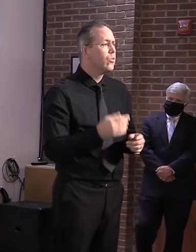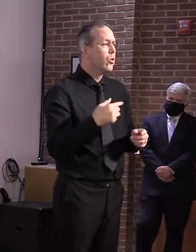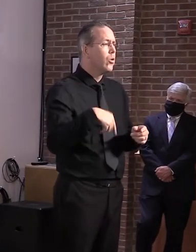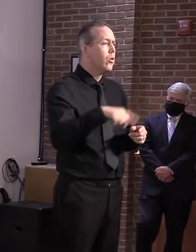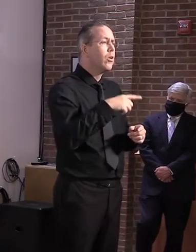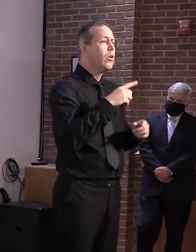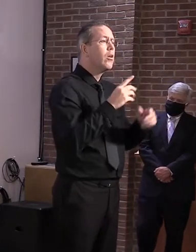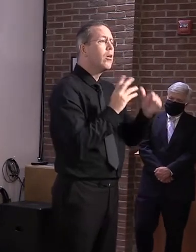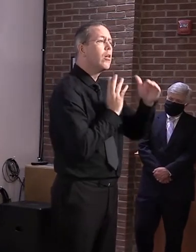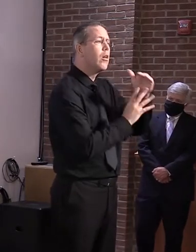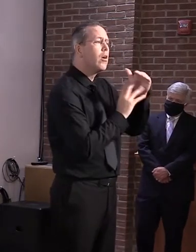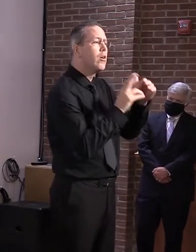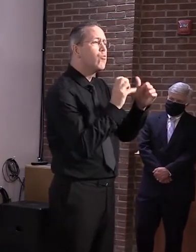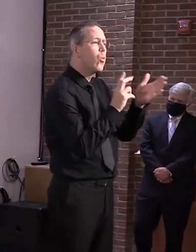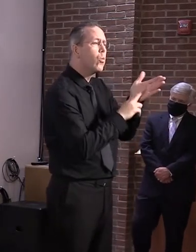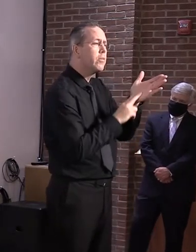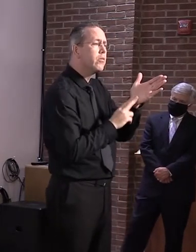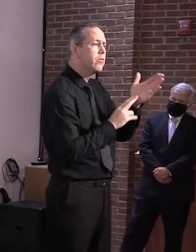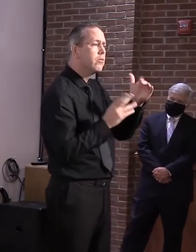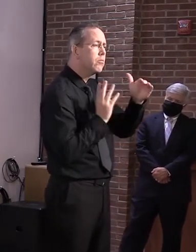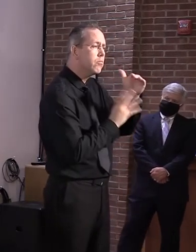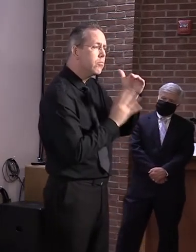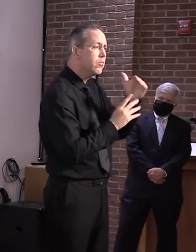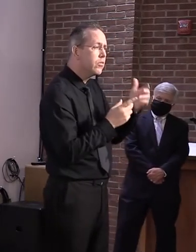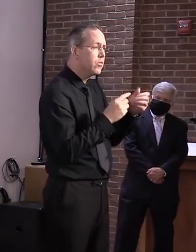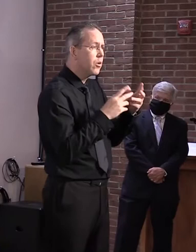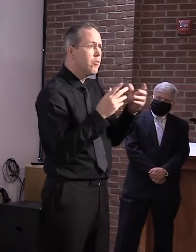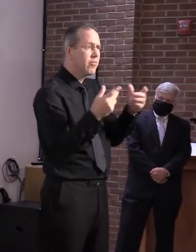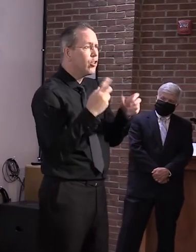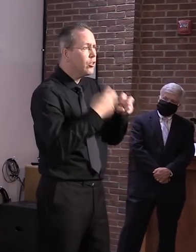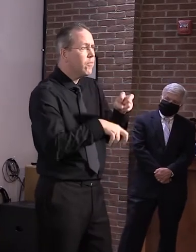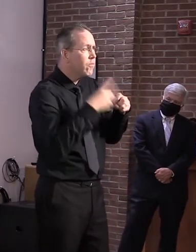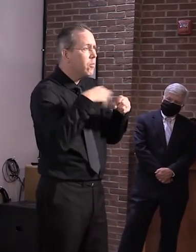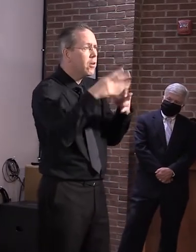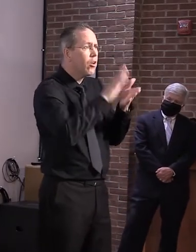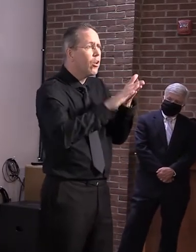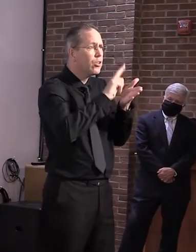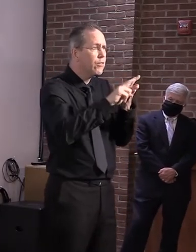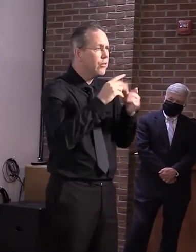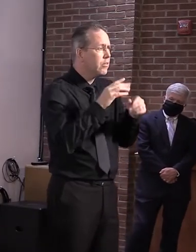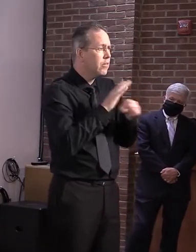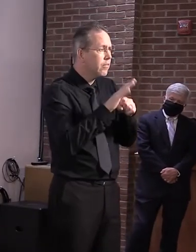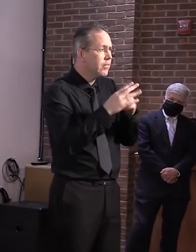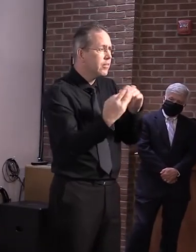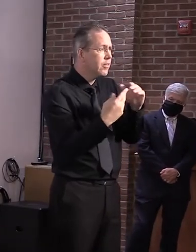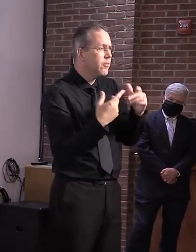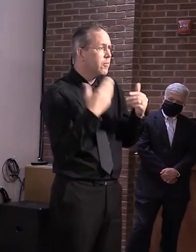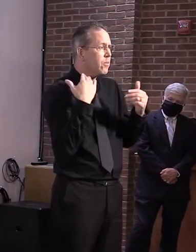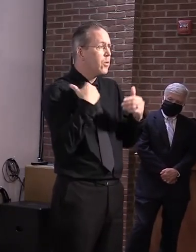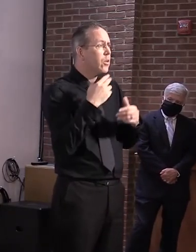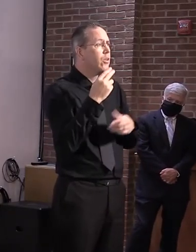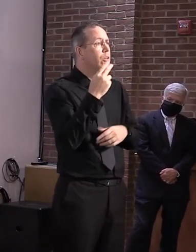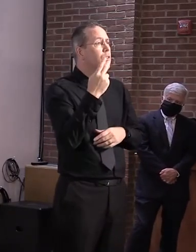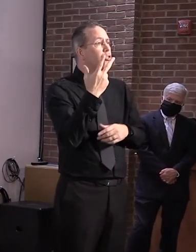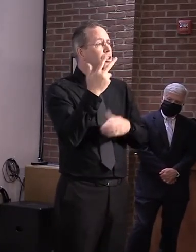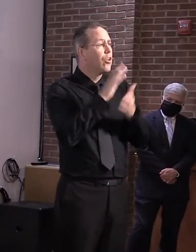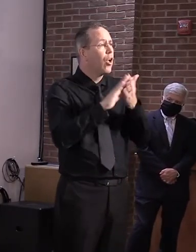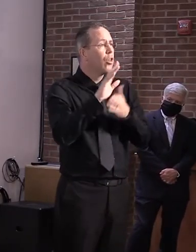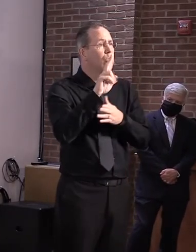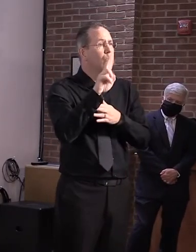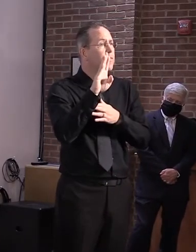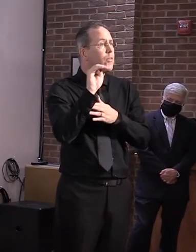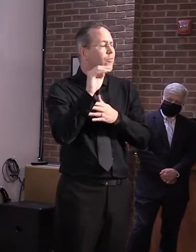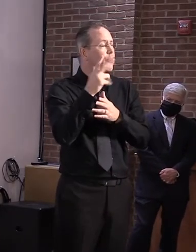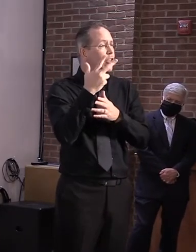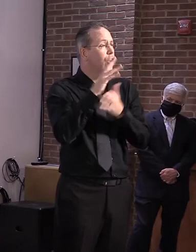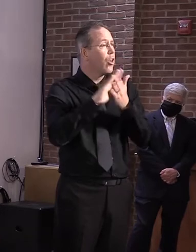small schools in Vermont last year because of inadequate enrollment. So all of it fits into the equation. It's not driven by one